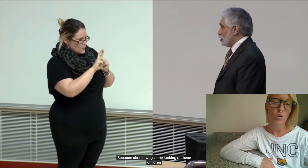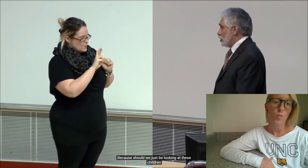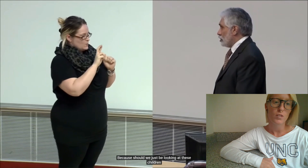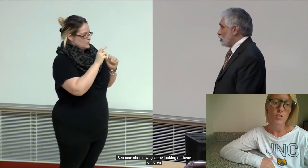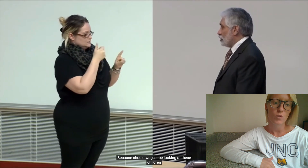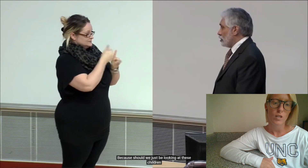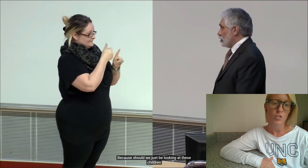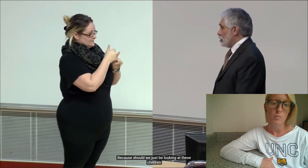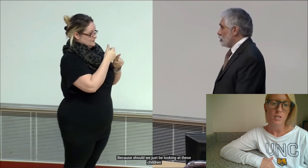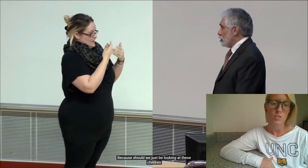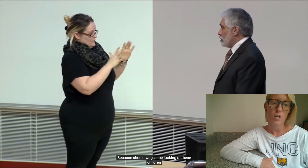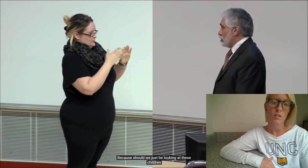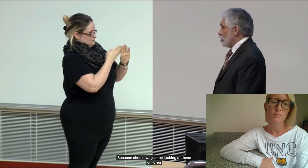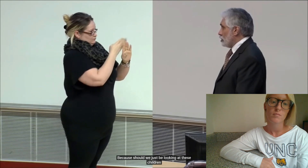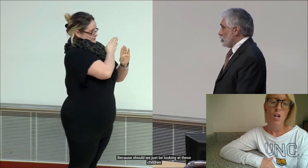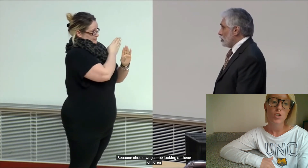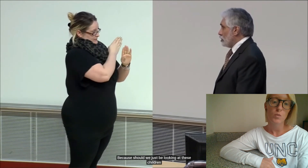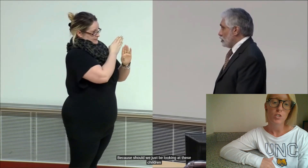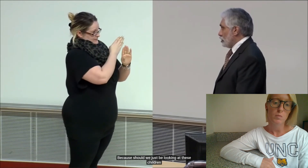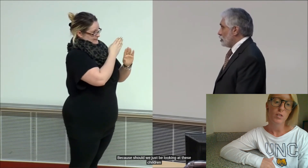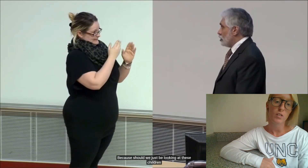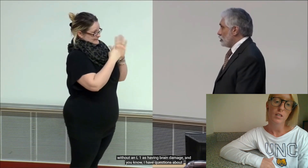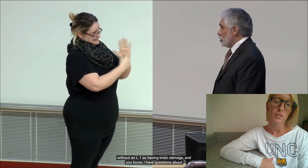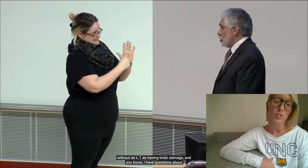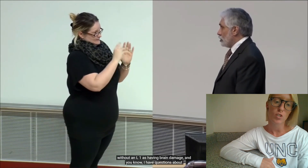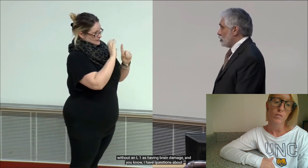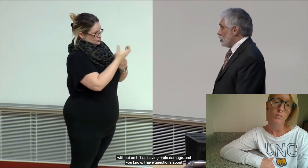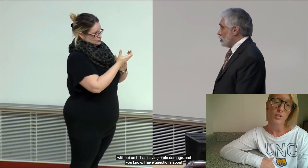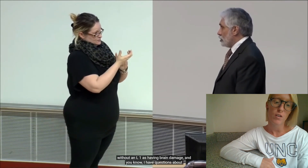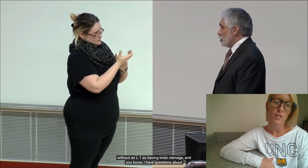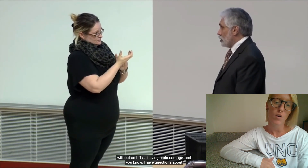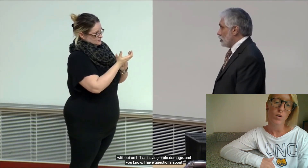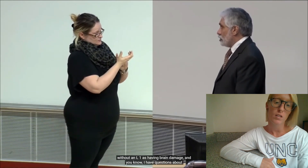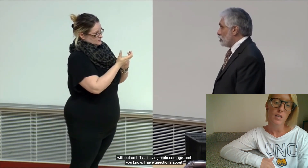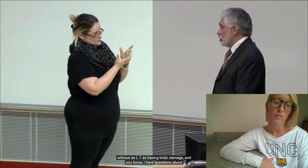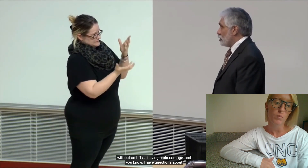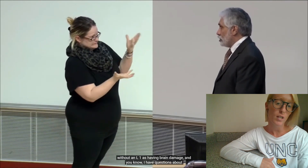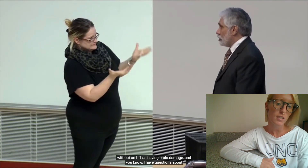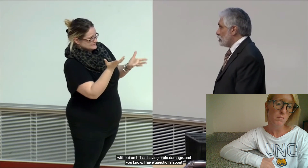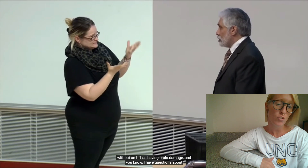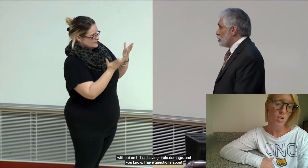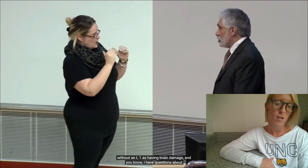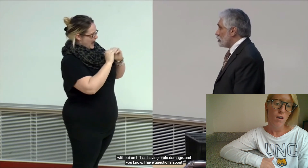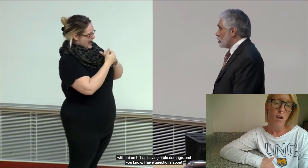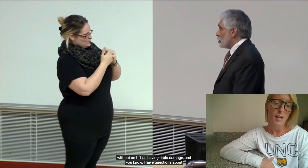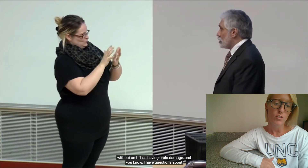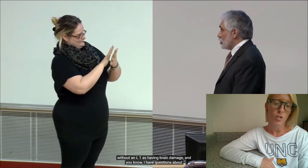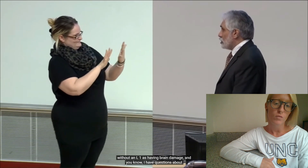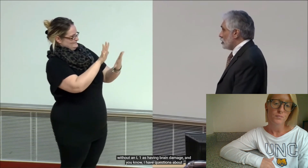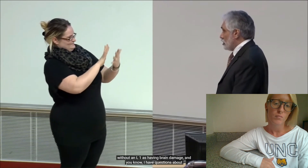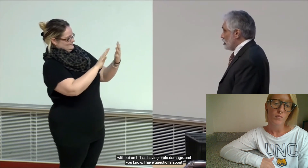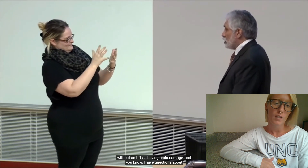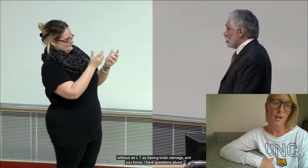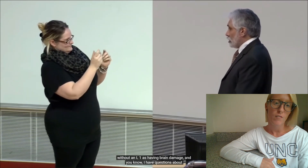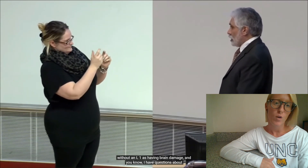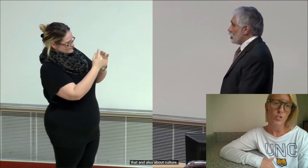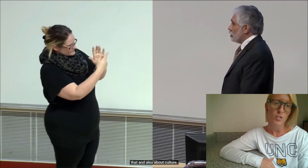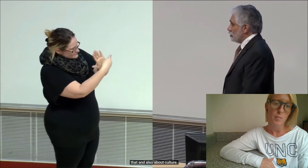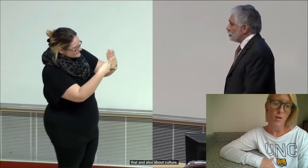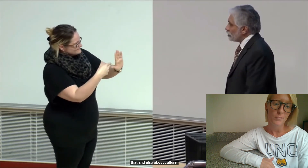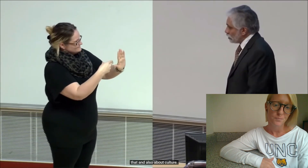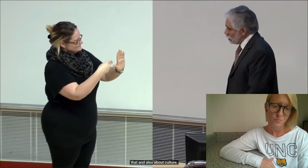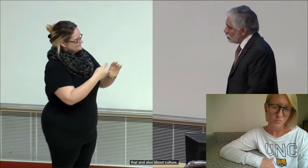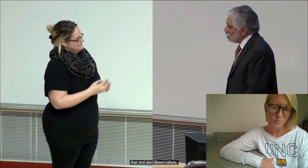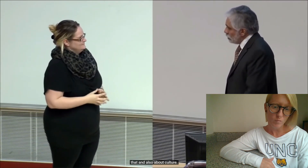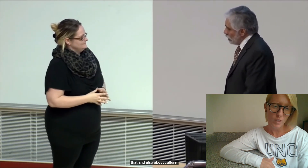Because should we just be looking at these children without an L1 as having brain damage? And I have questions about